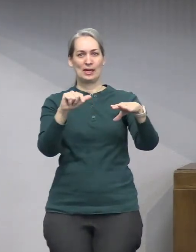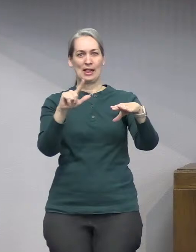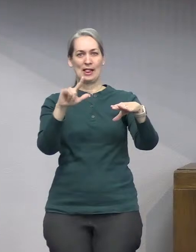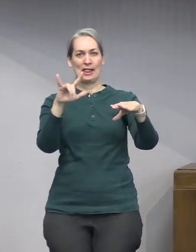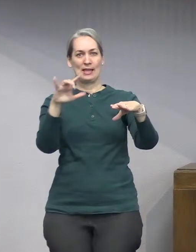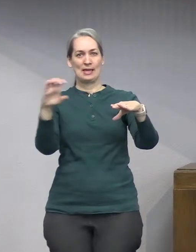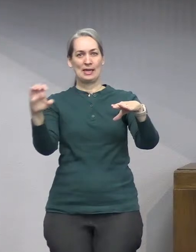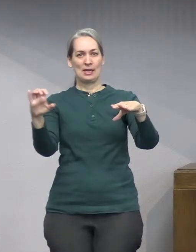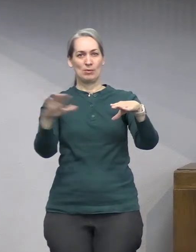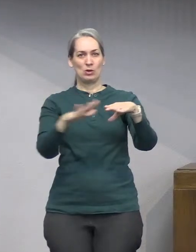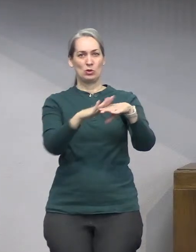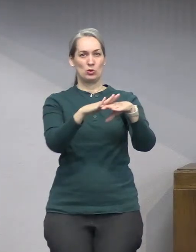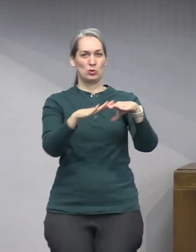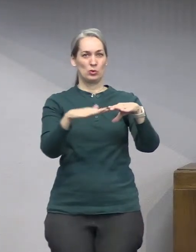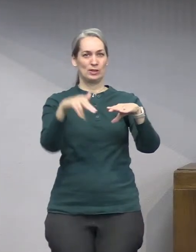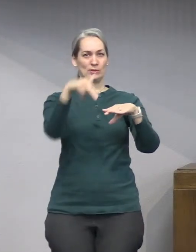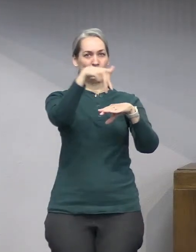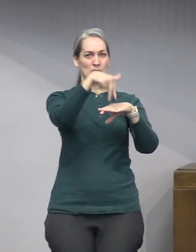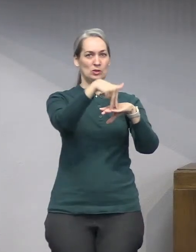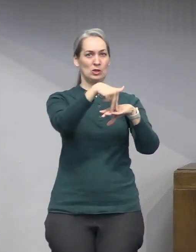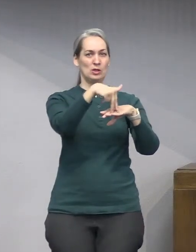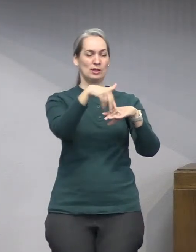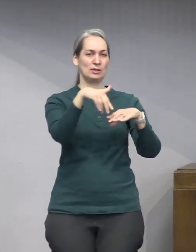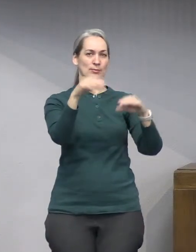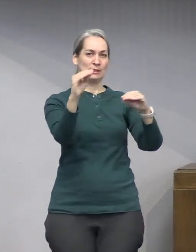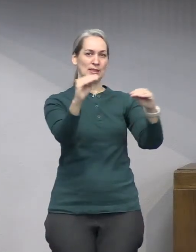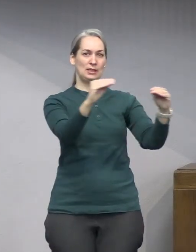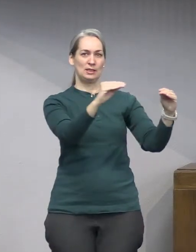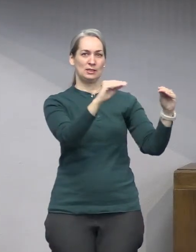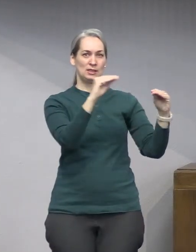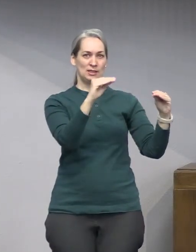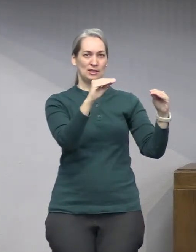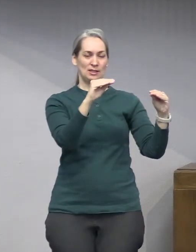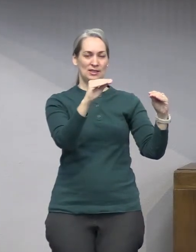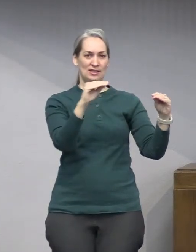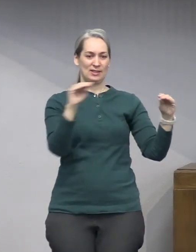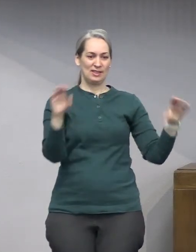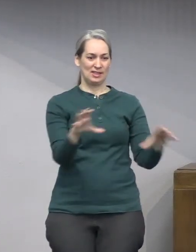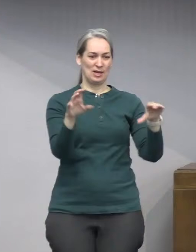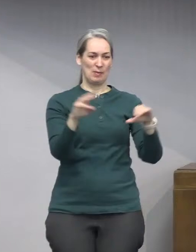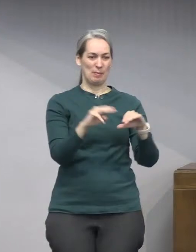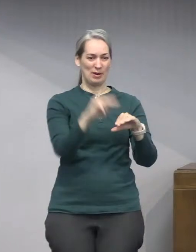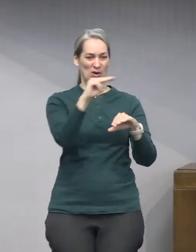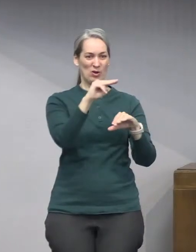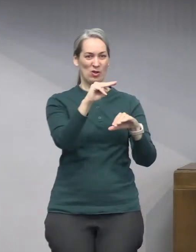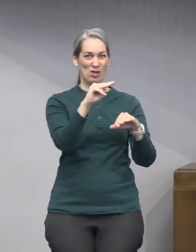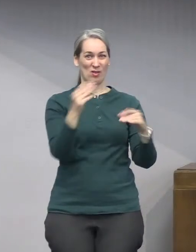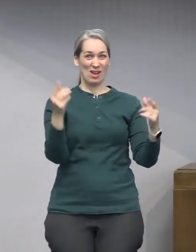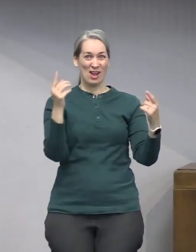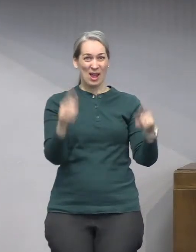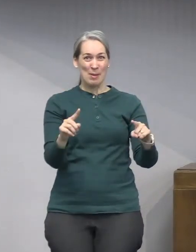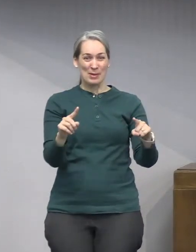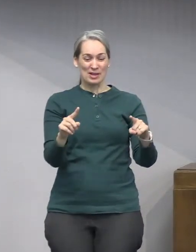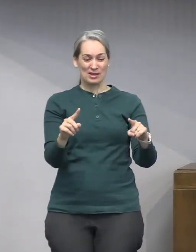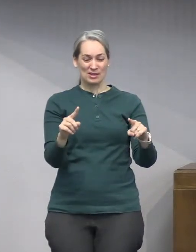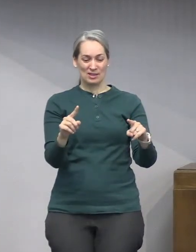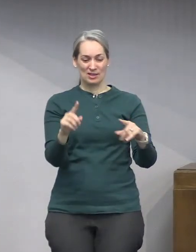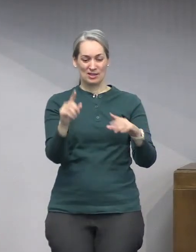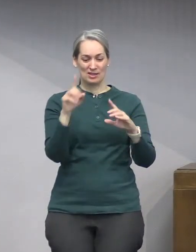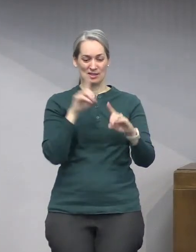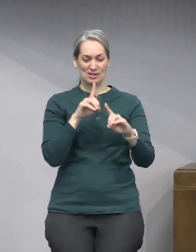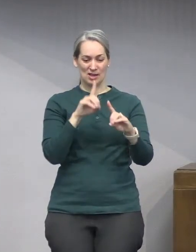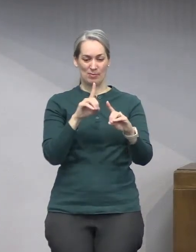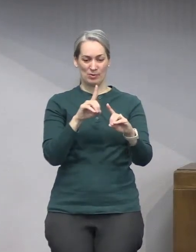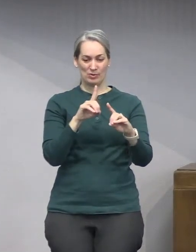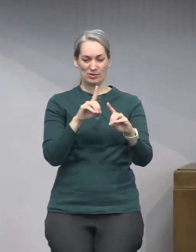And there he performed a miracle where the disciples caught a bunch of fish. Peter, realizing